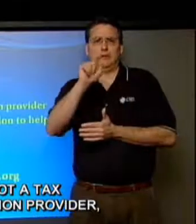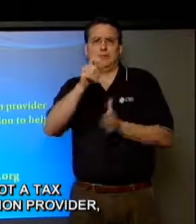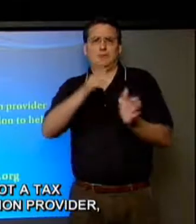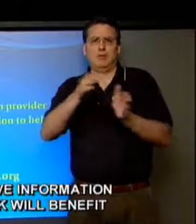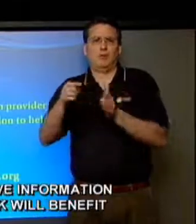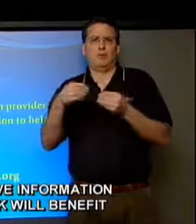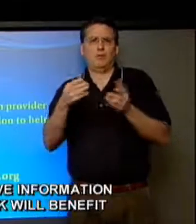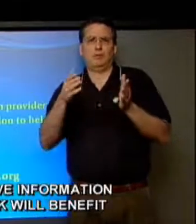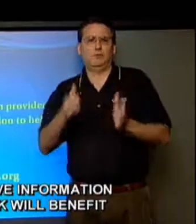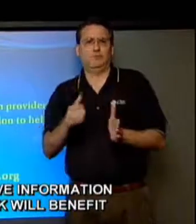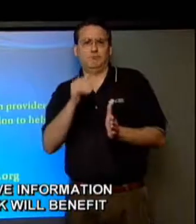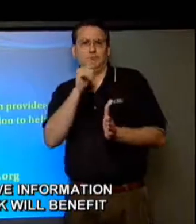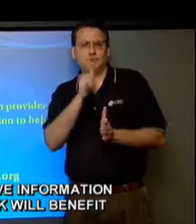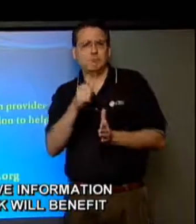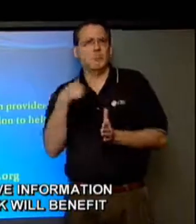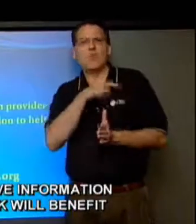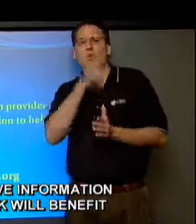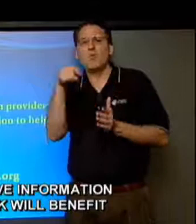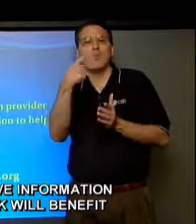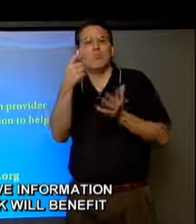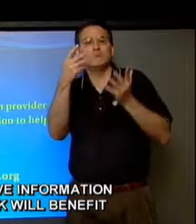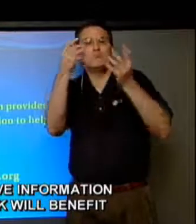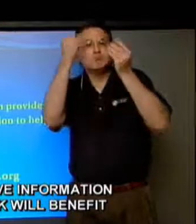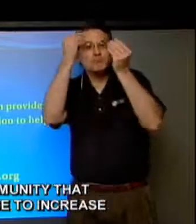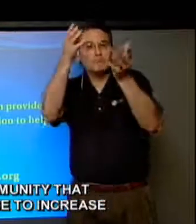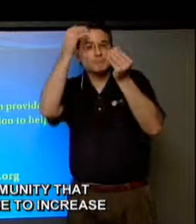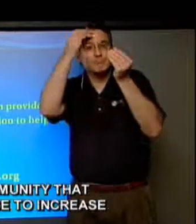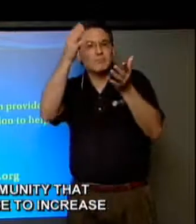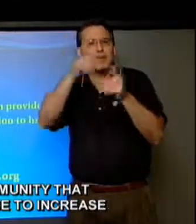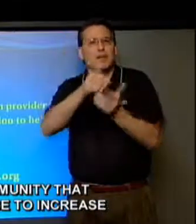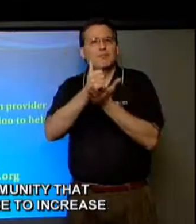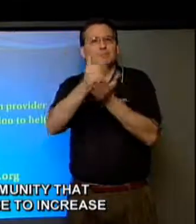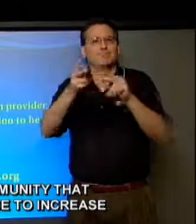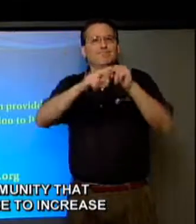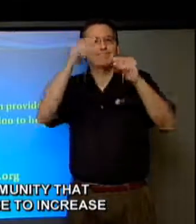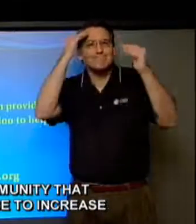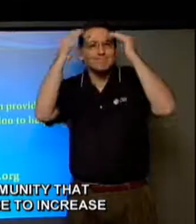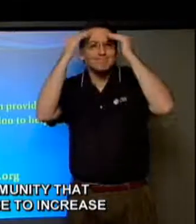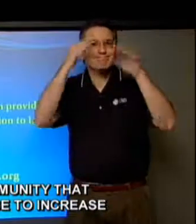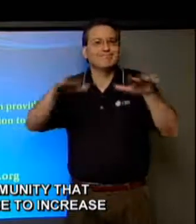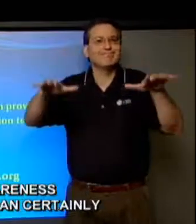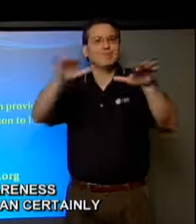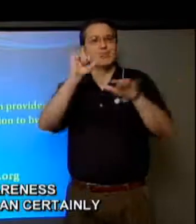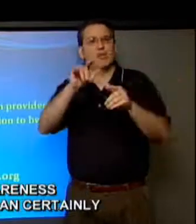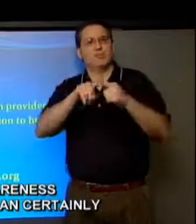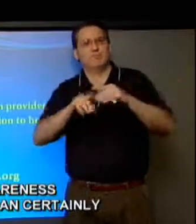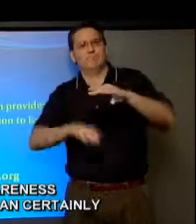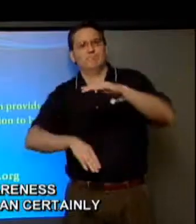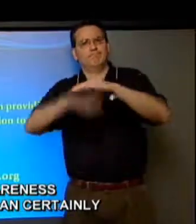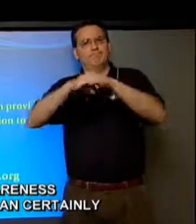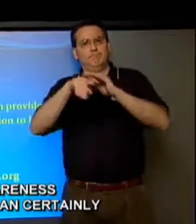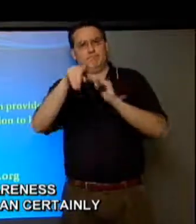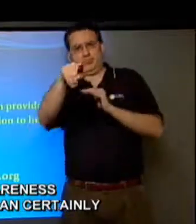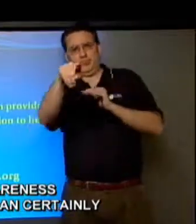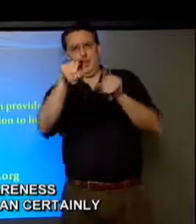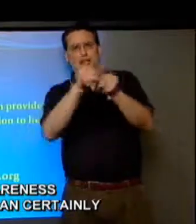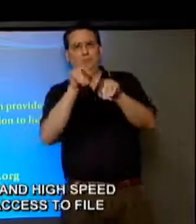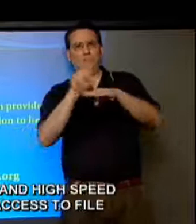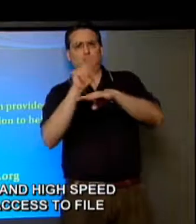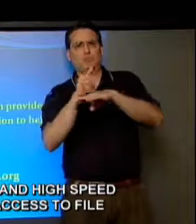but I do have information that I think will benefit the community that we will use to increase awareness. And you can certainly use